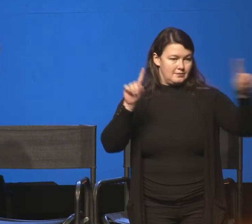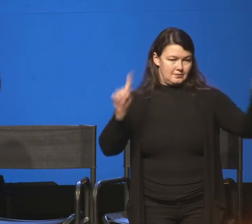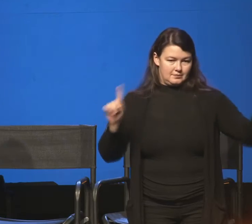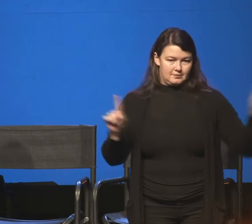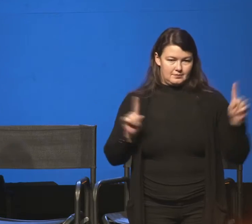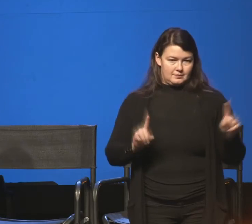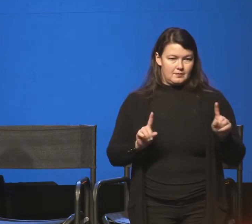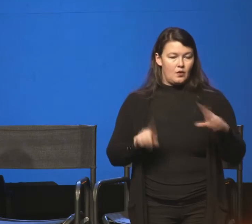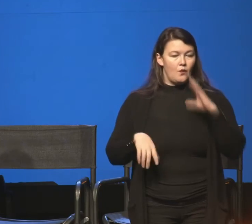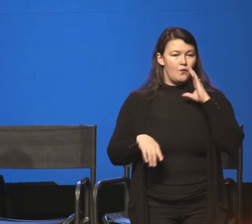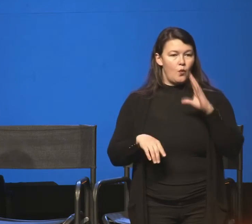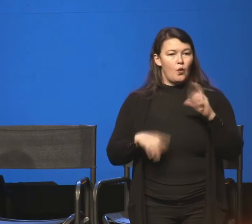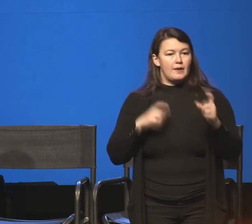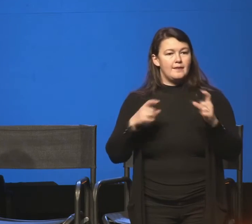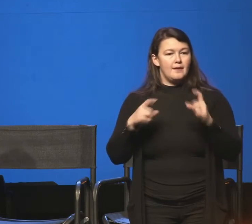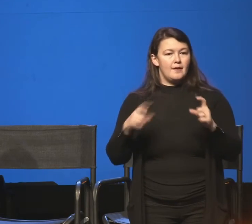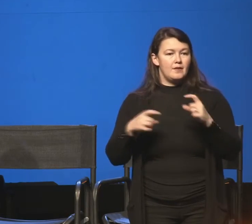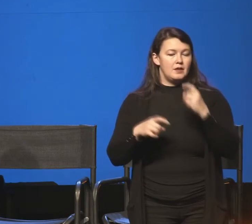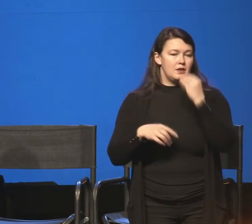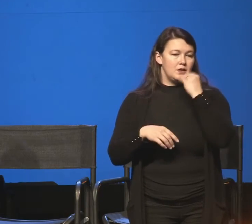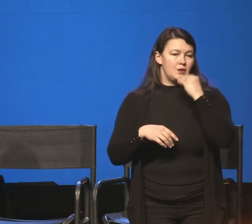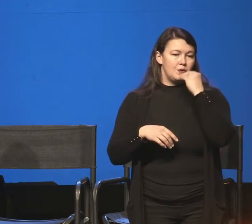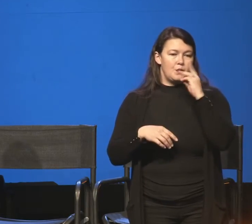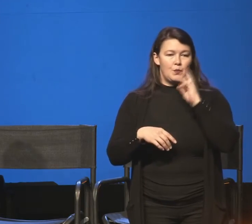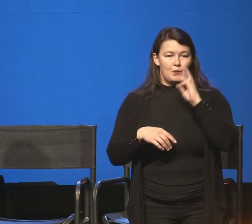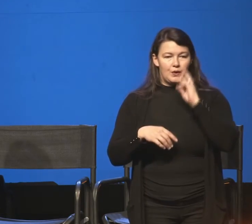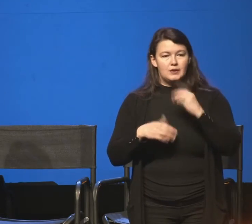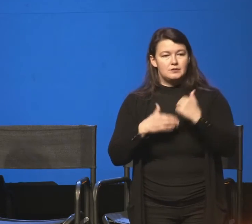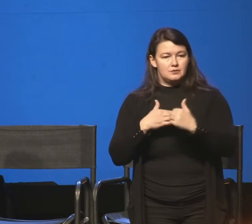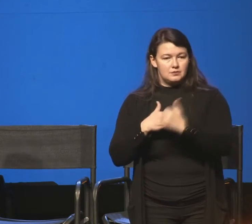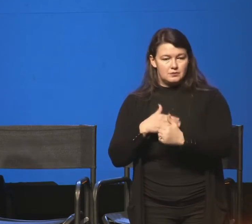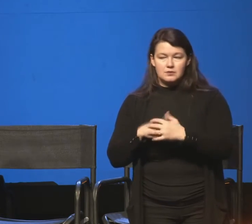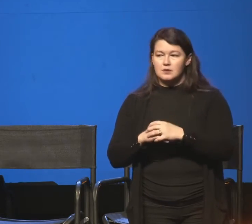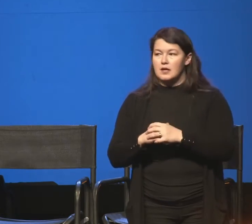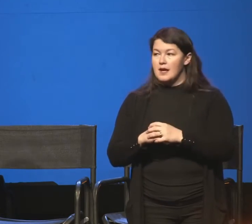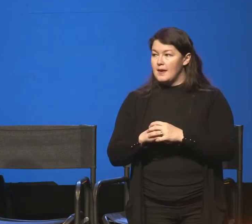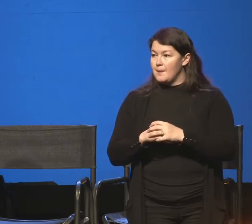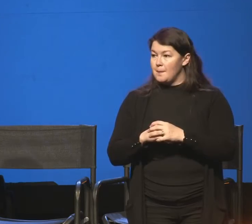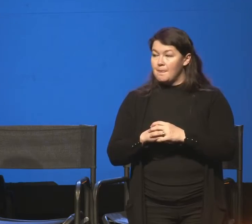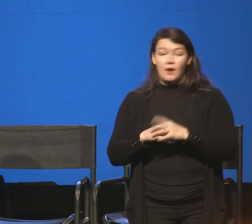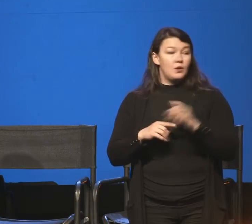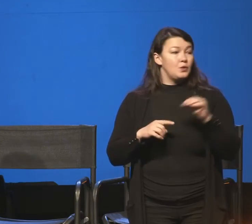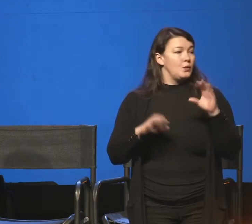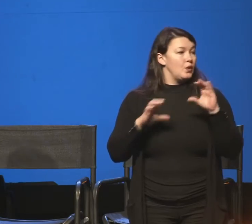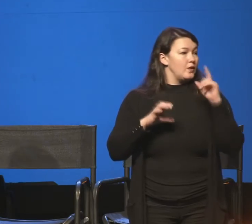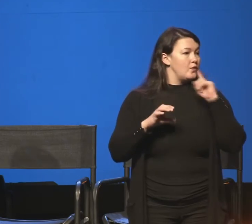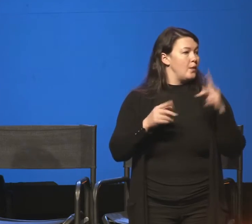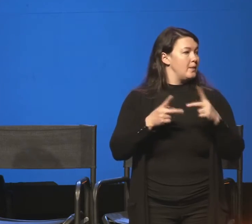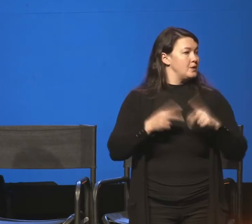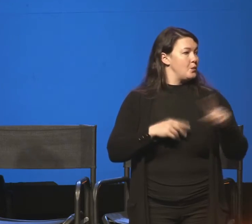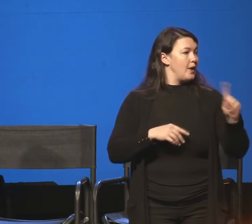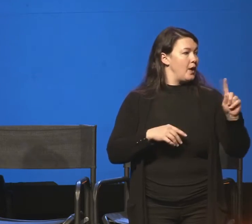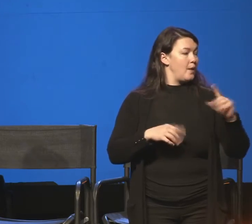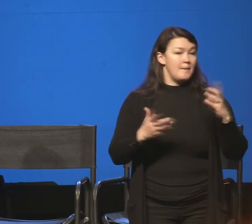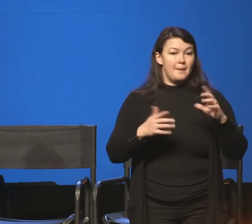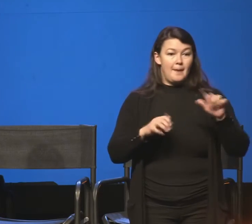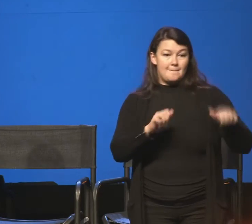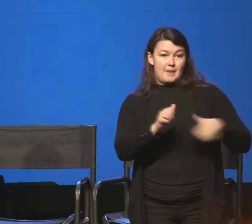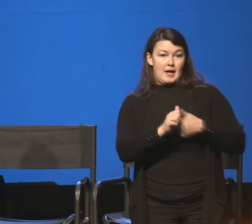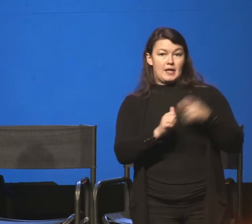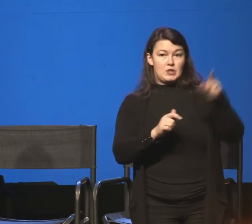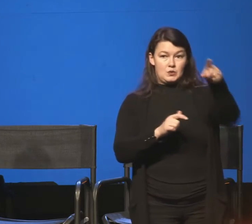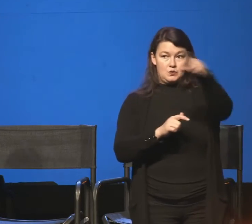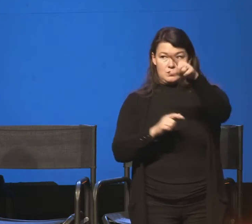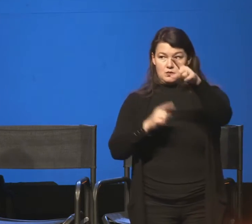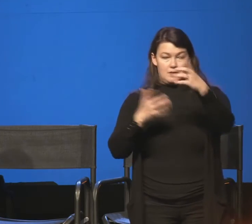room to give our communion elements, the bread and the cup. And as you look for a space, just recognize it might be behind you. It